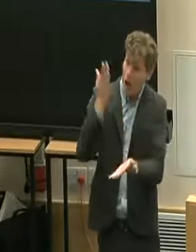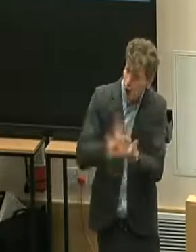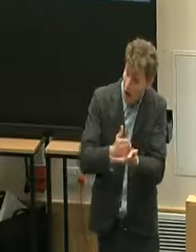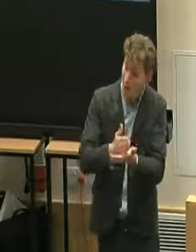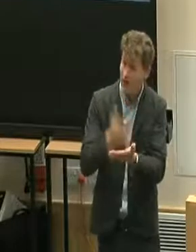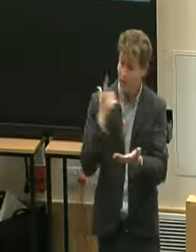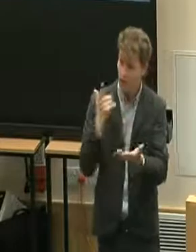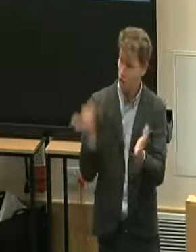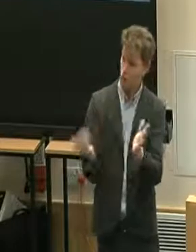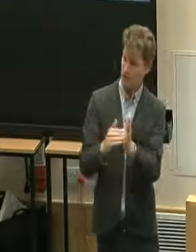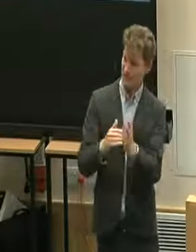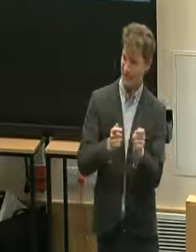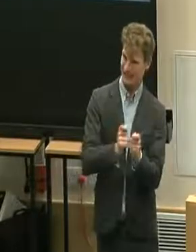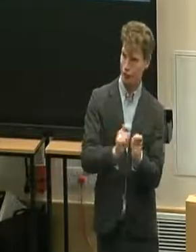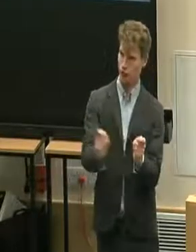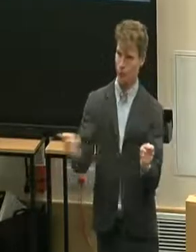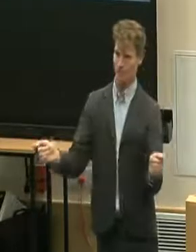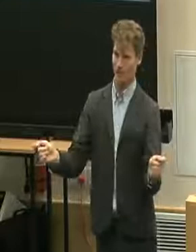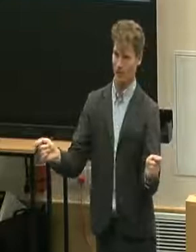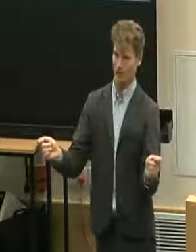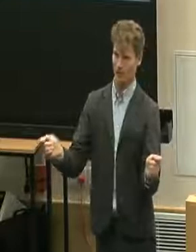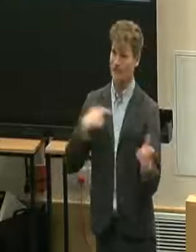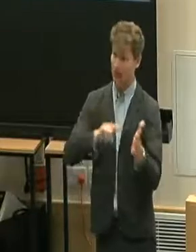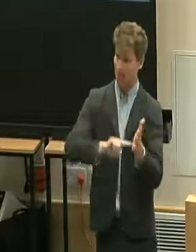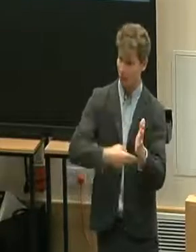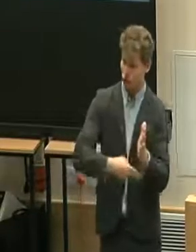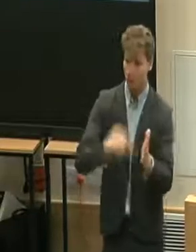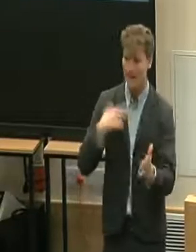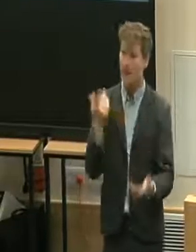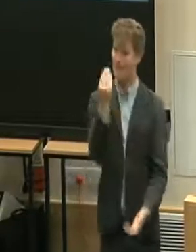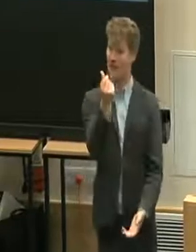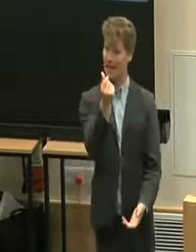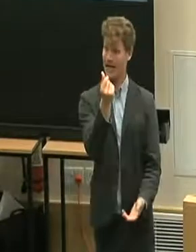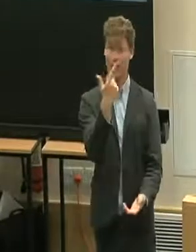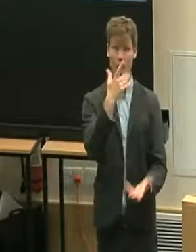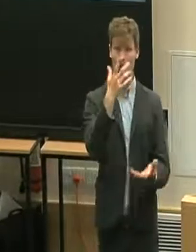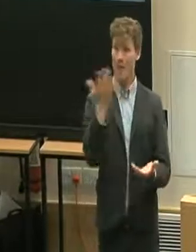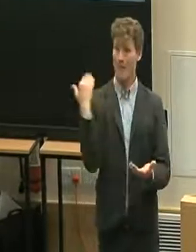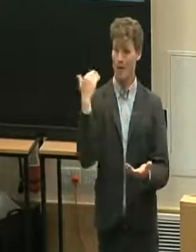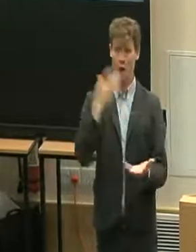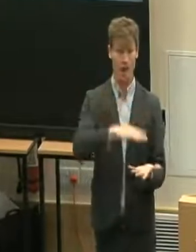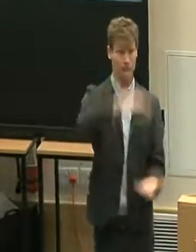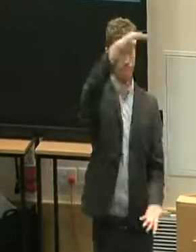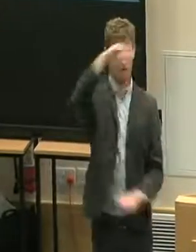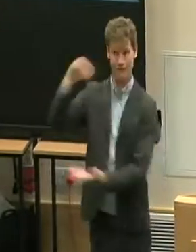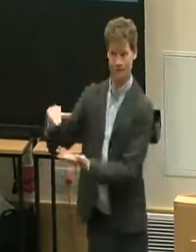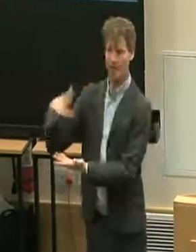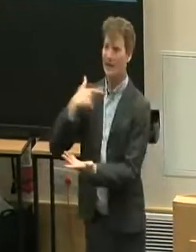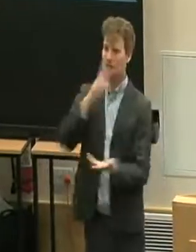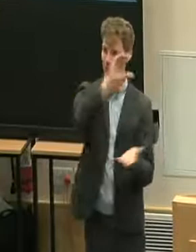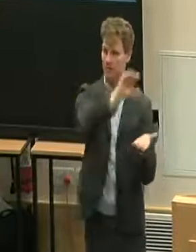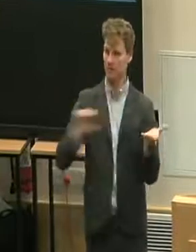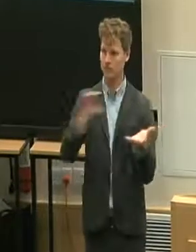convention require money to be sent from one package to another? That's the bottom line here. Equality of outcome, you